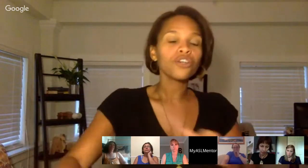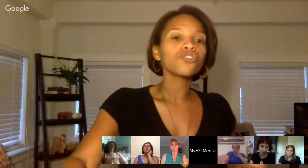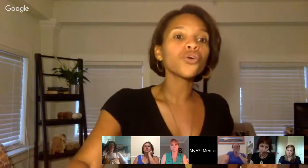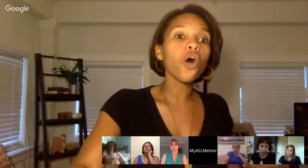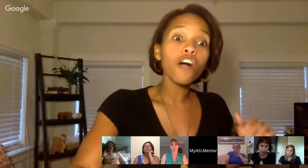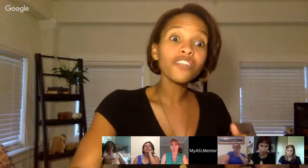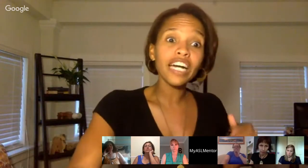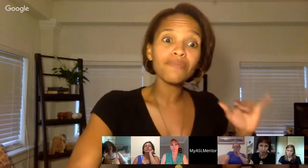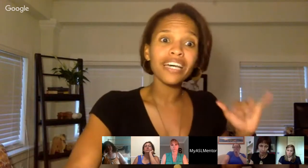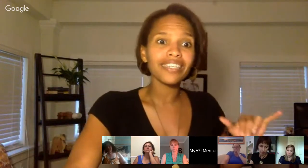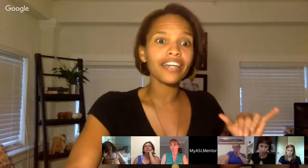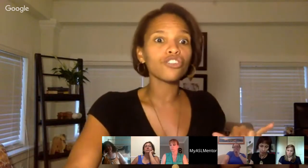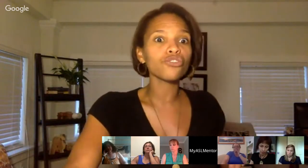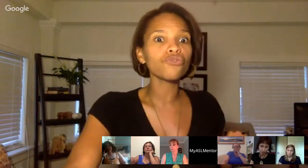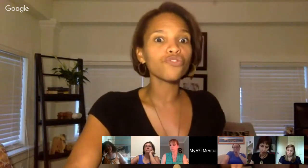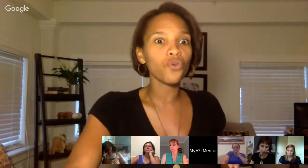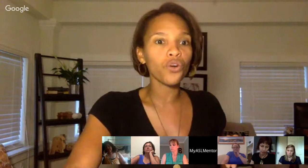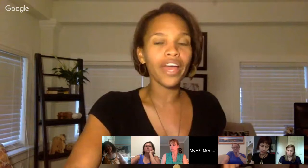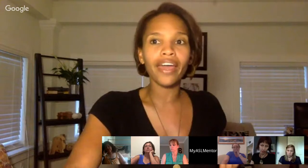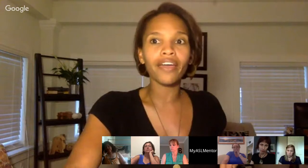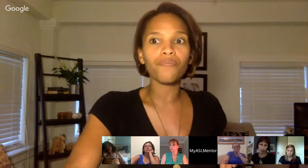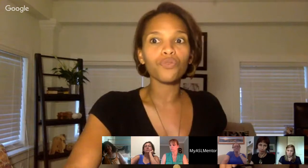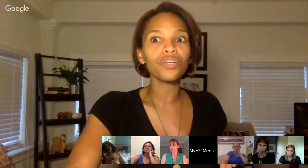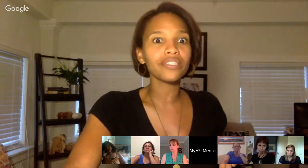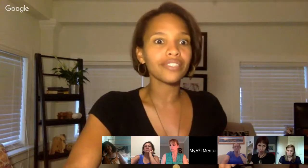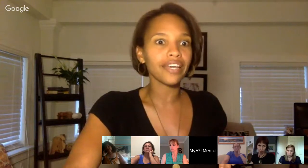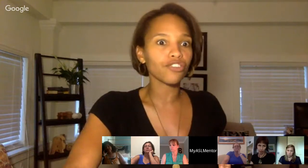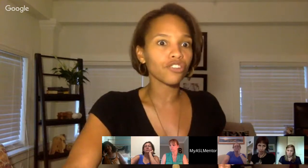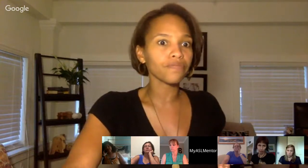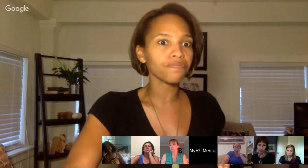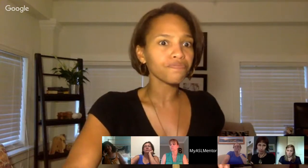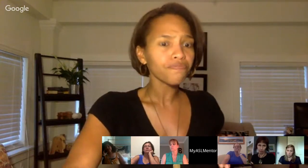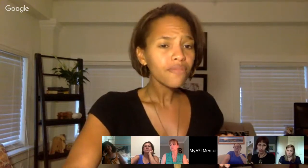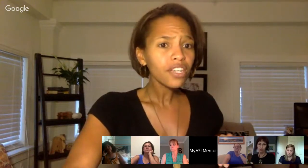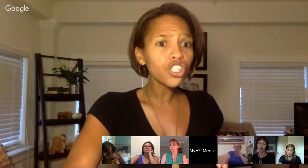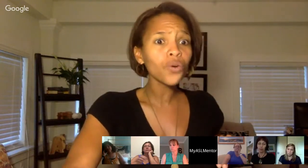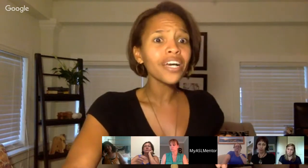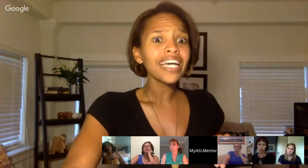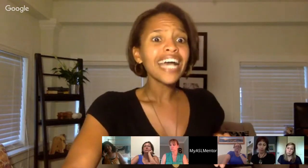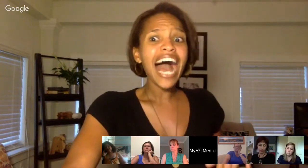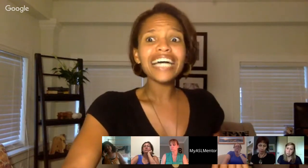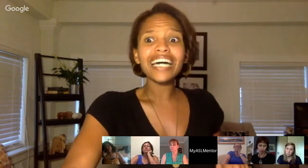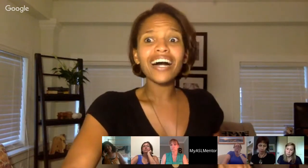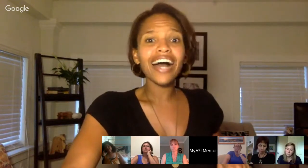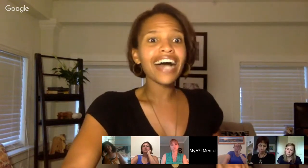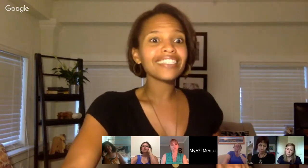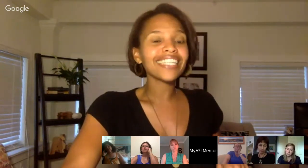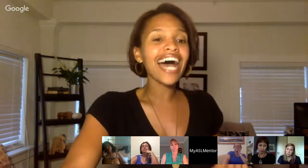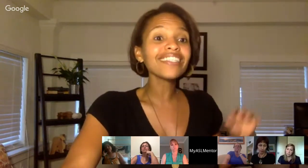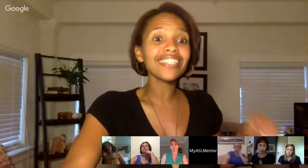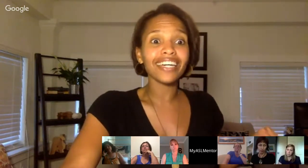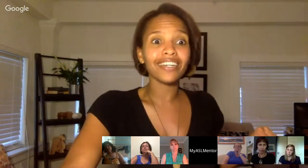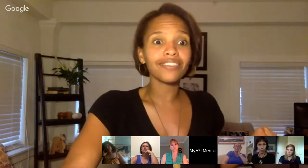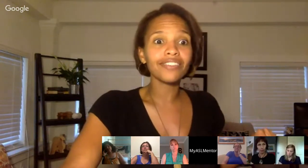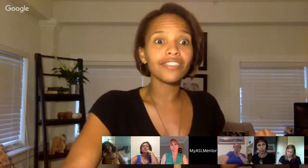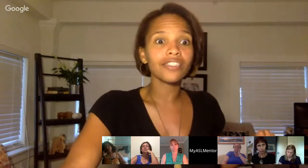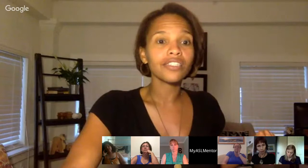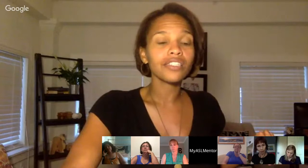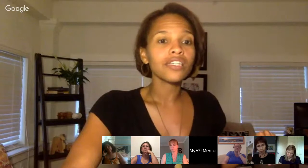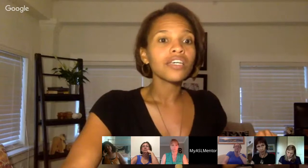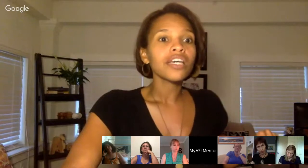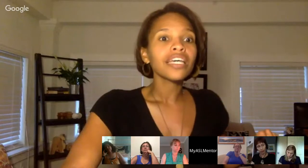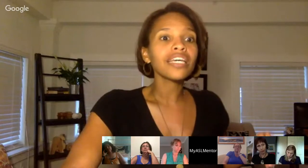okay? So oftentimes that sign is used for a realization. So at 10